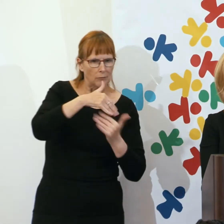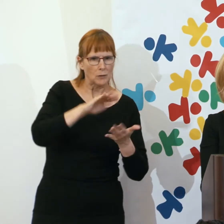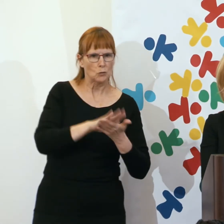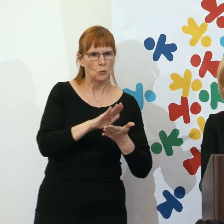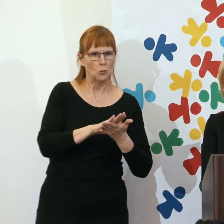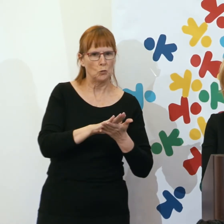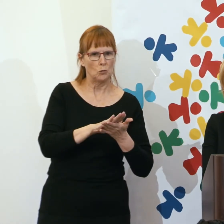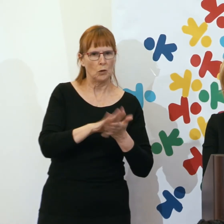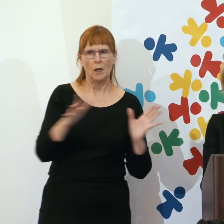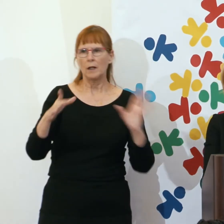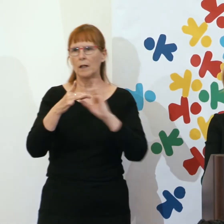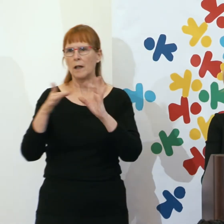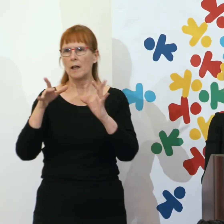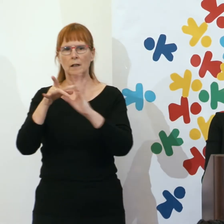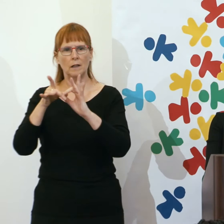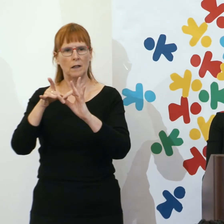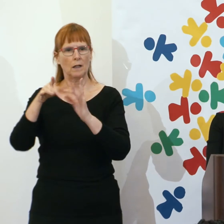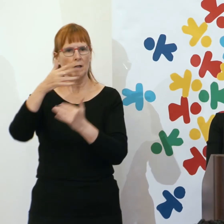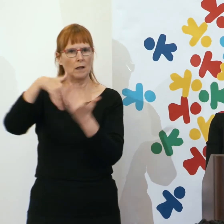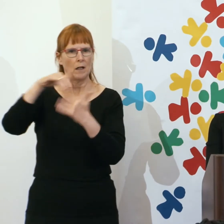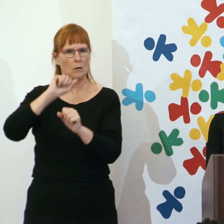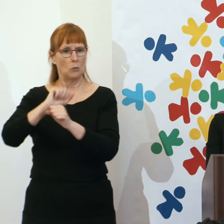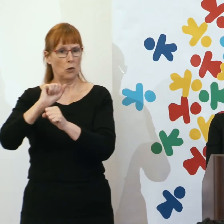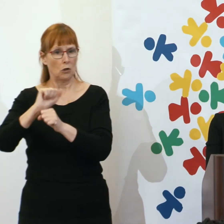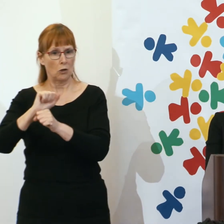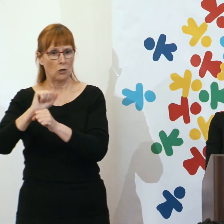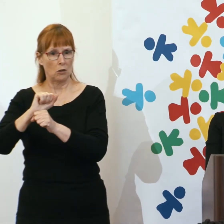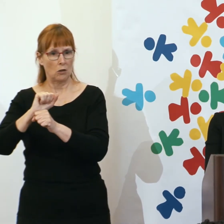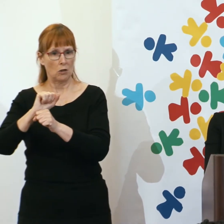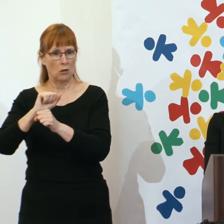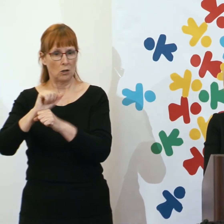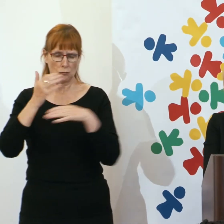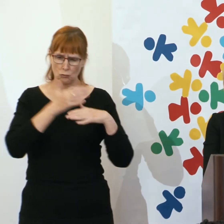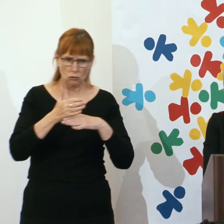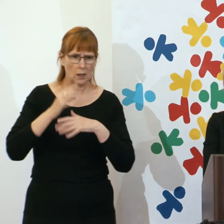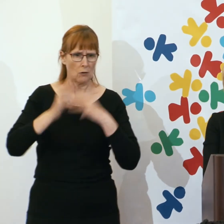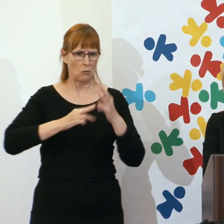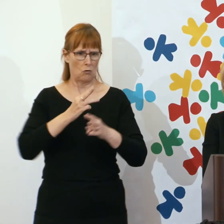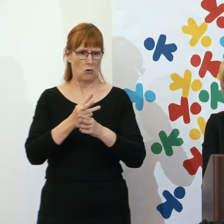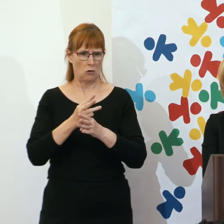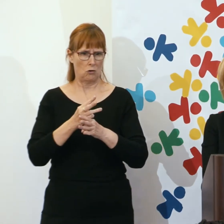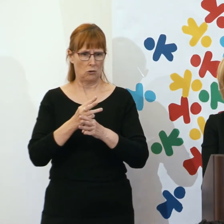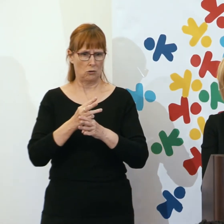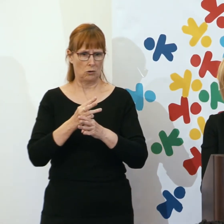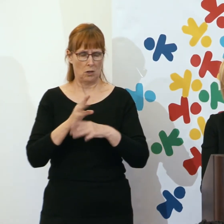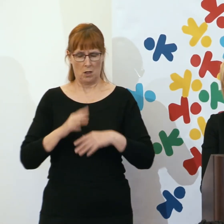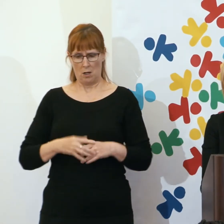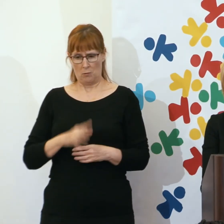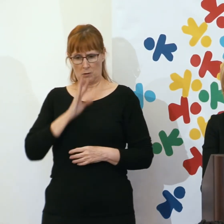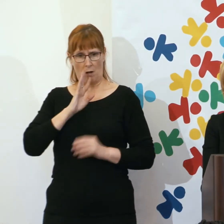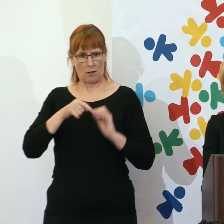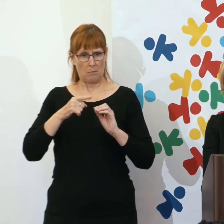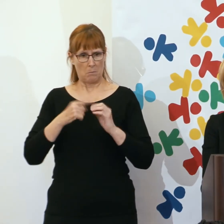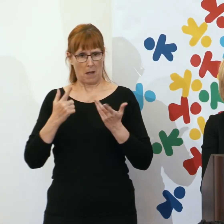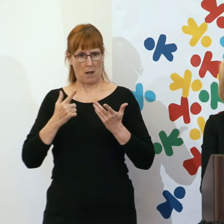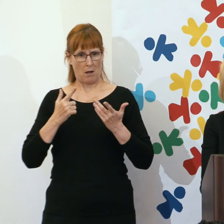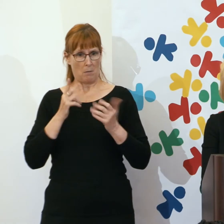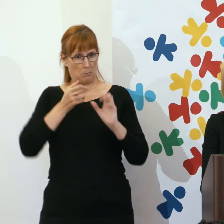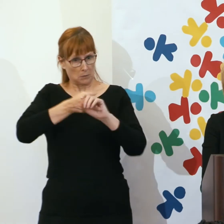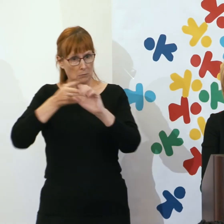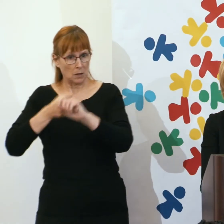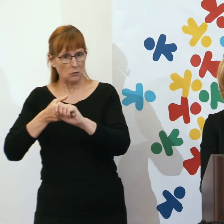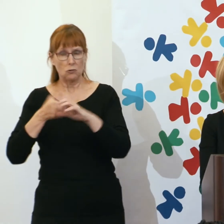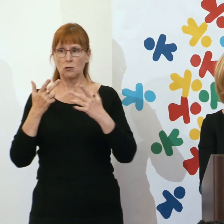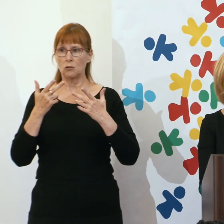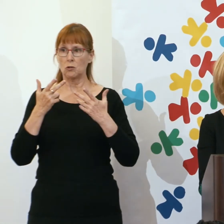we share. When they proclaim that they will knock down the barriers to full participation in